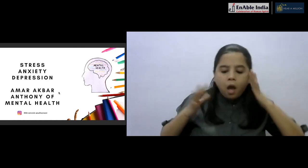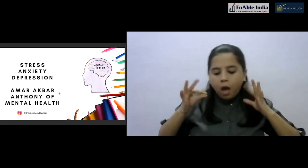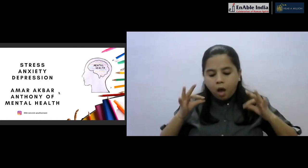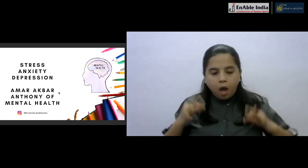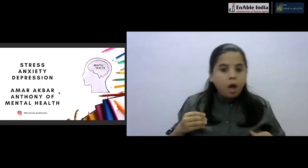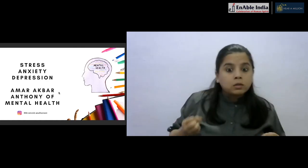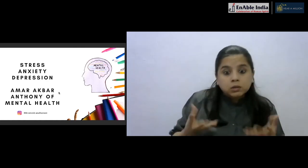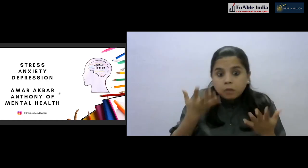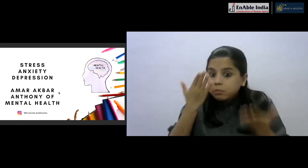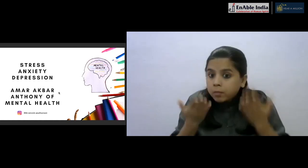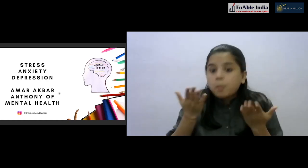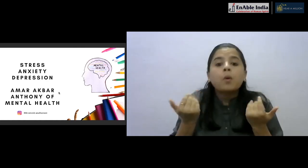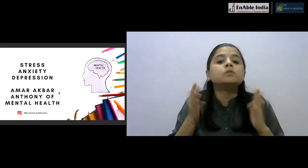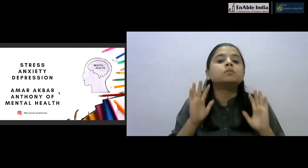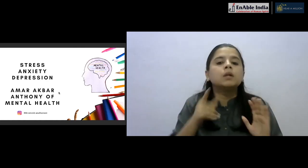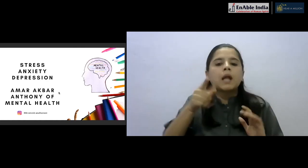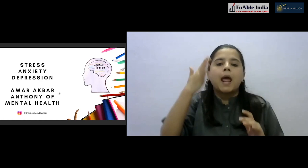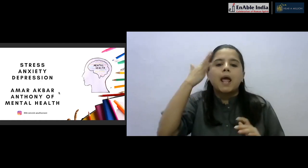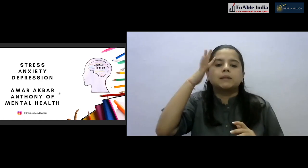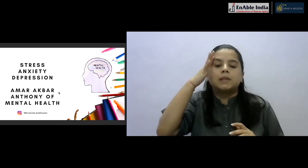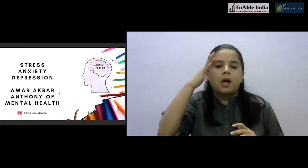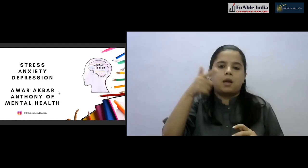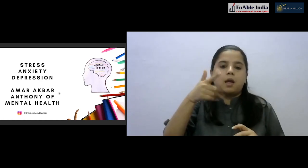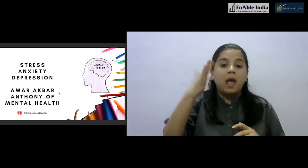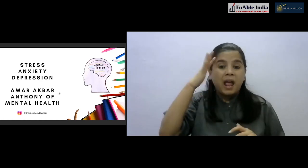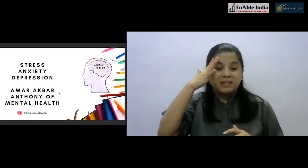Okay, these are the symptoms of an anxiety attack.